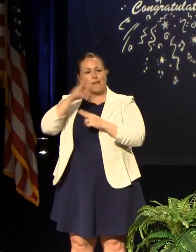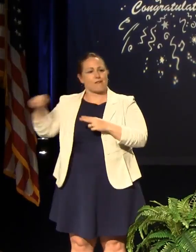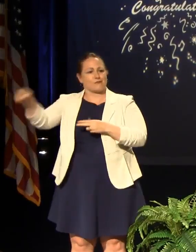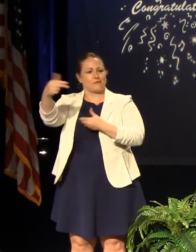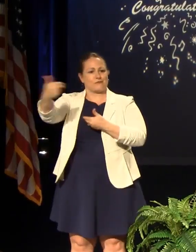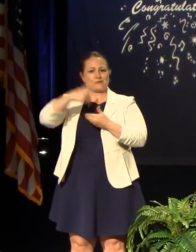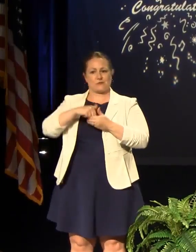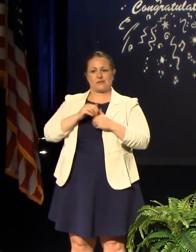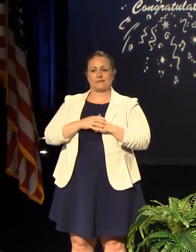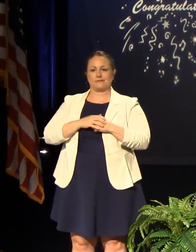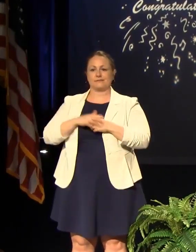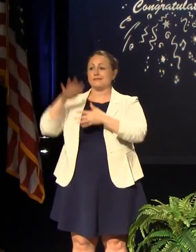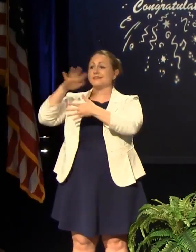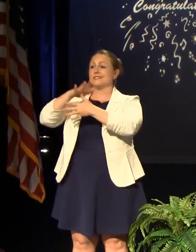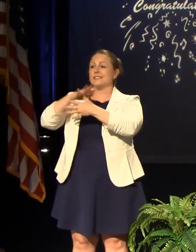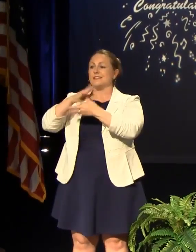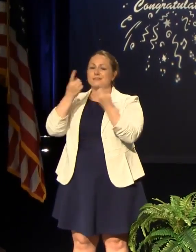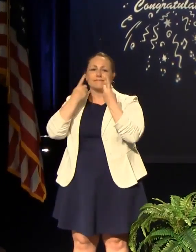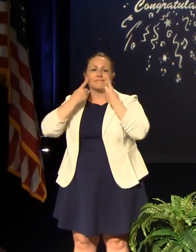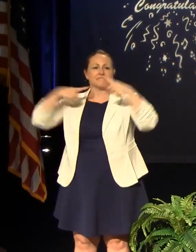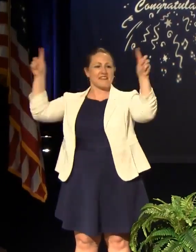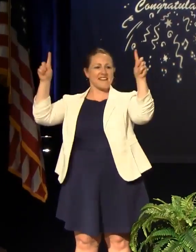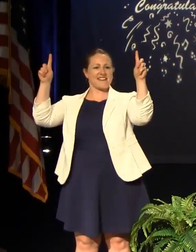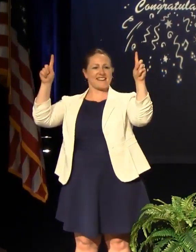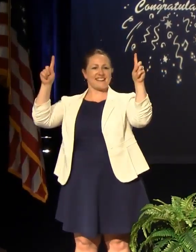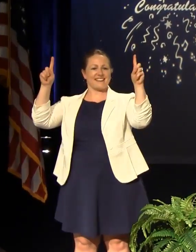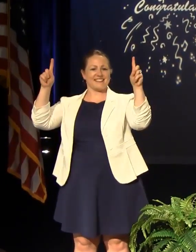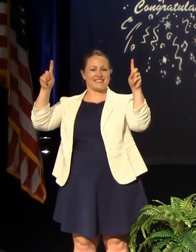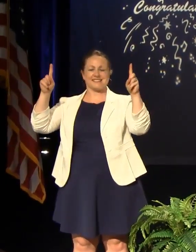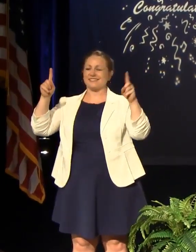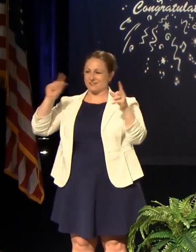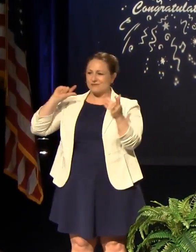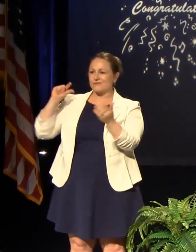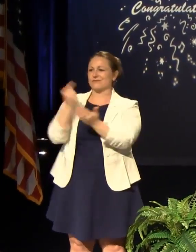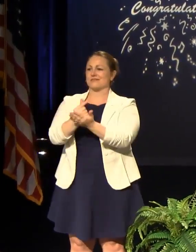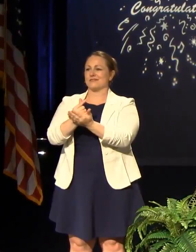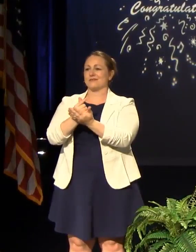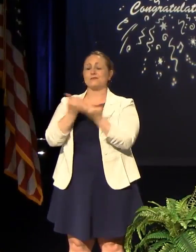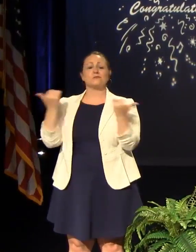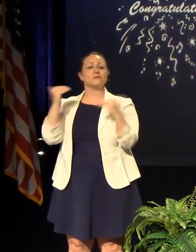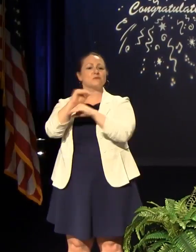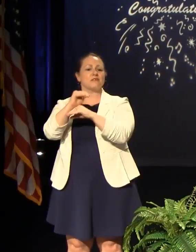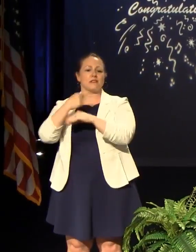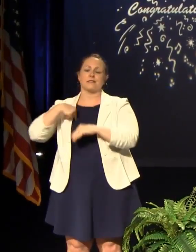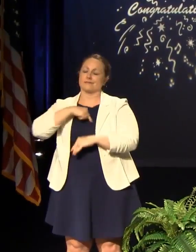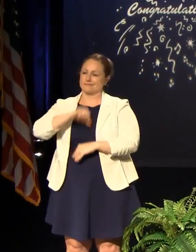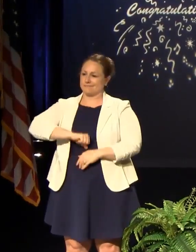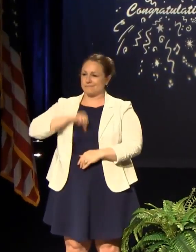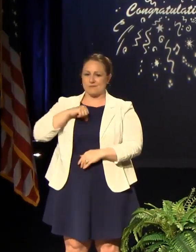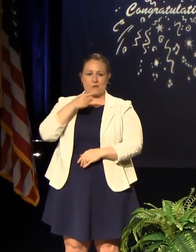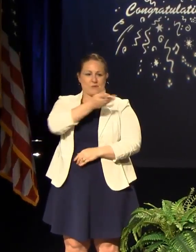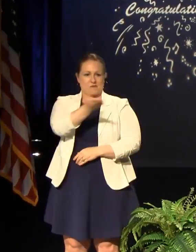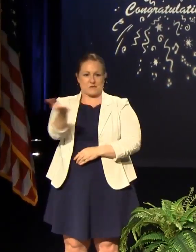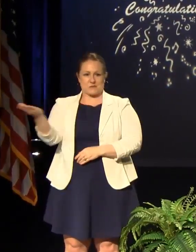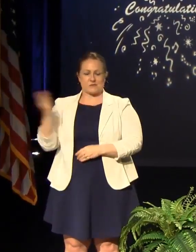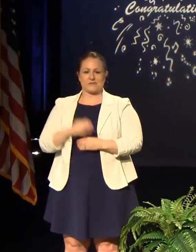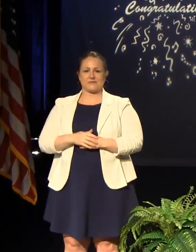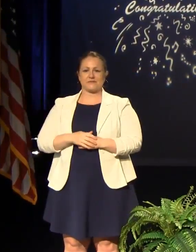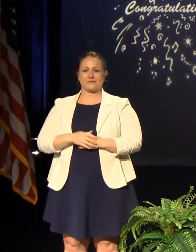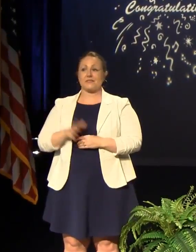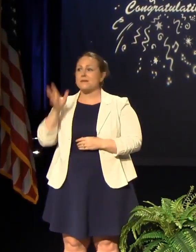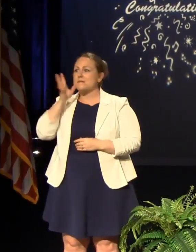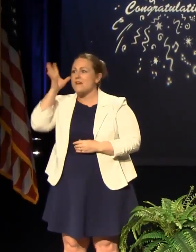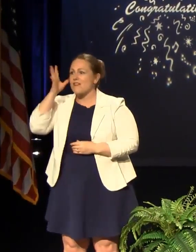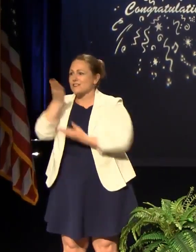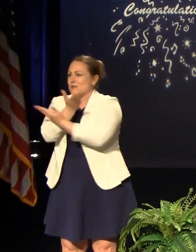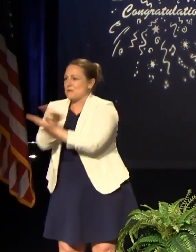Seniors, you made it. And tonight, we are proud of you. Parents, you made